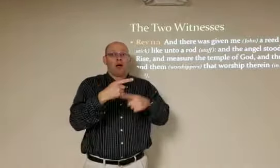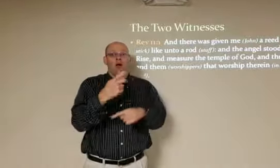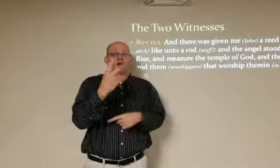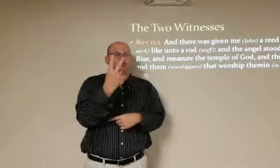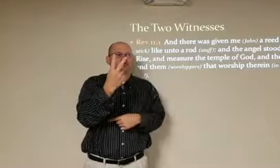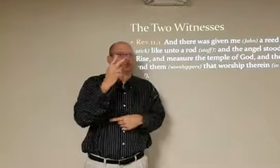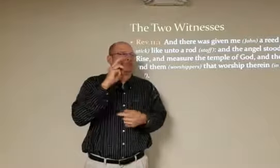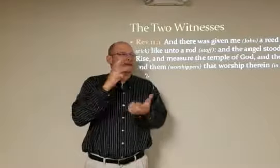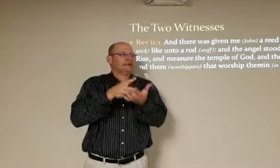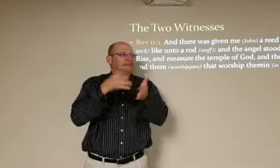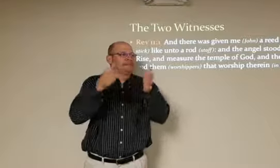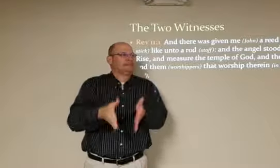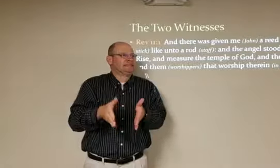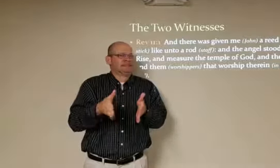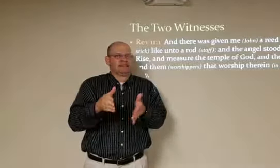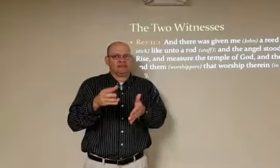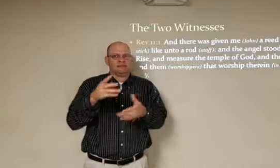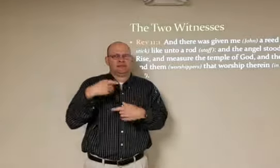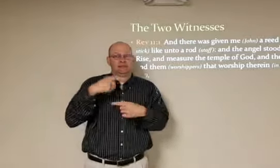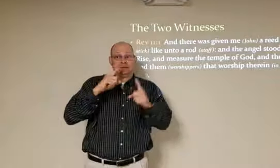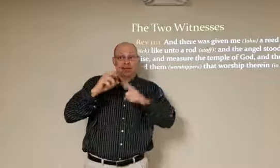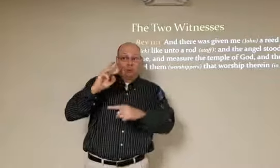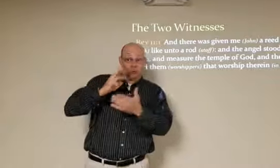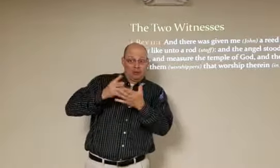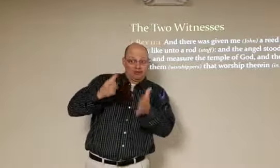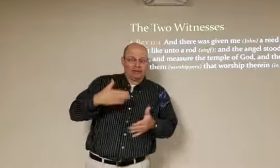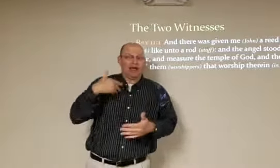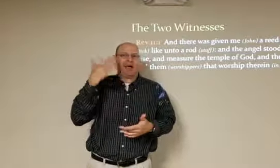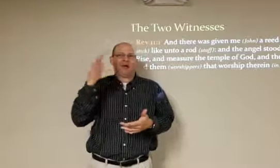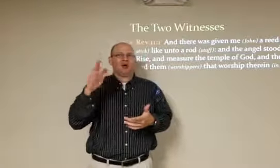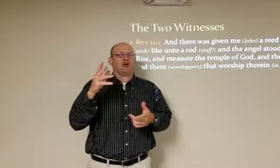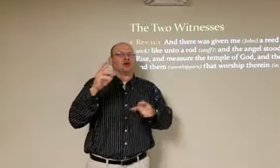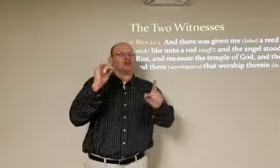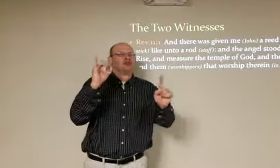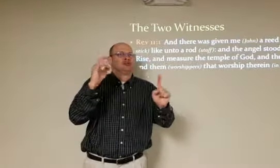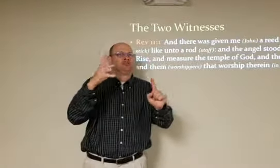Revelation 11. And this is regarding the two witnesses.